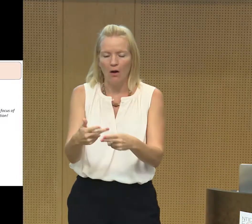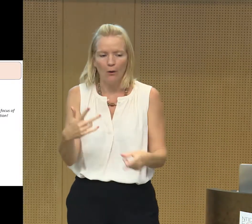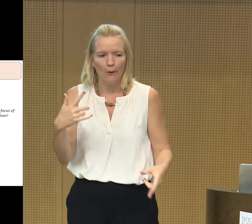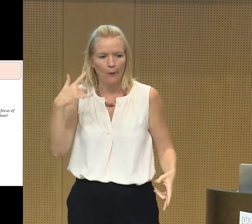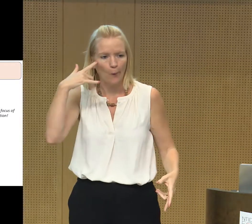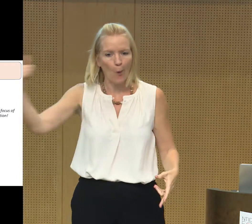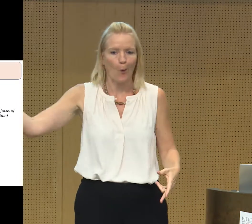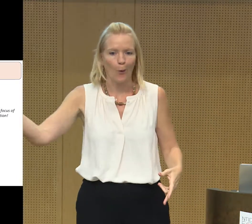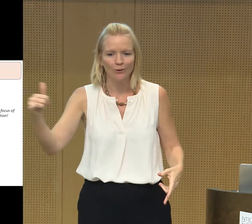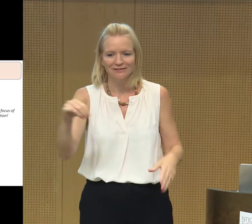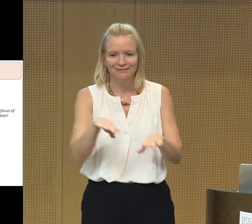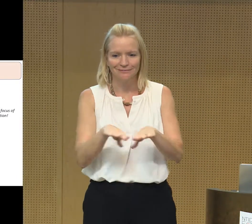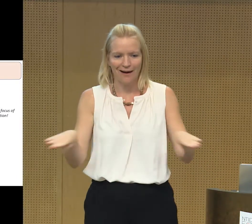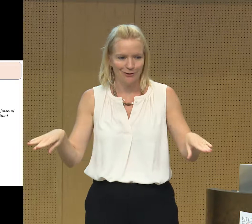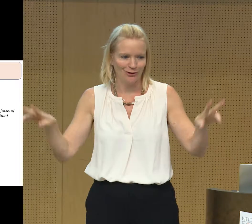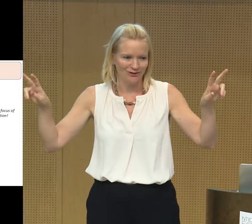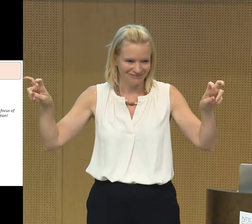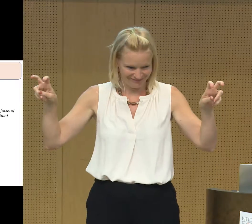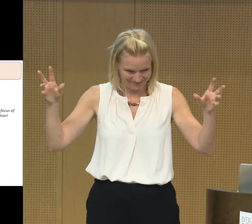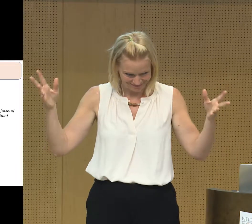And that's what we call the gold standard.